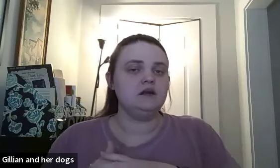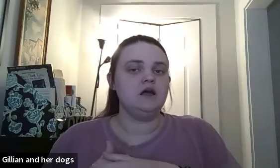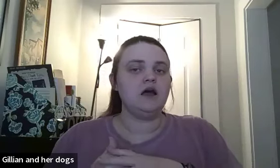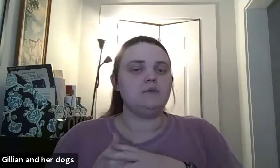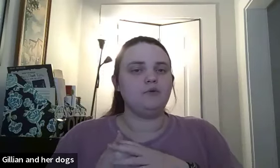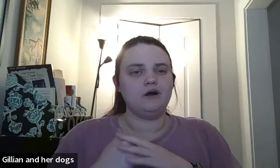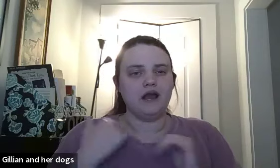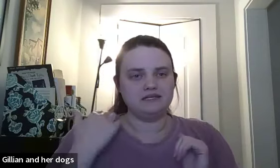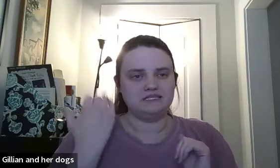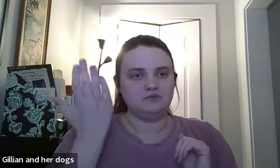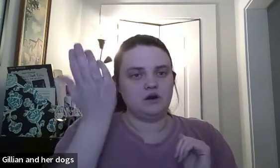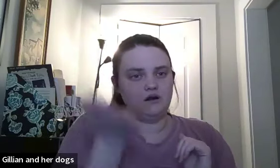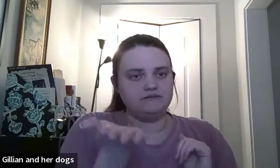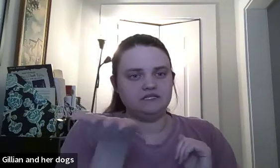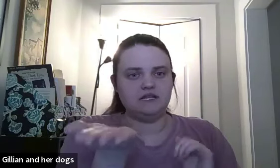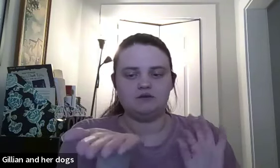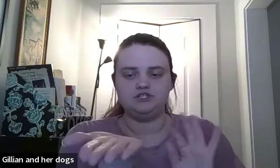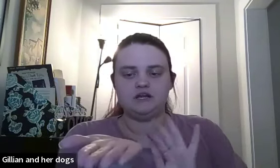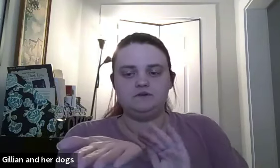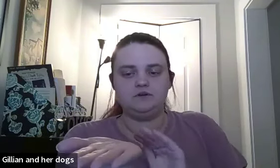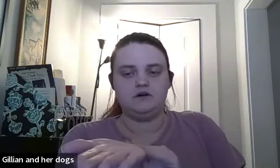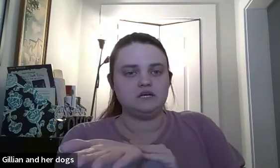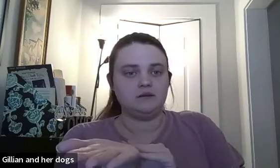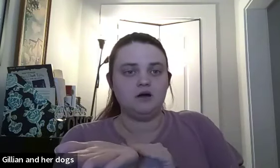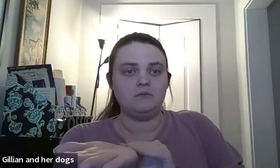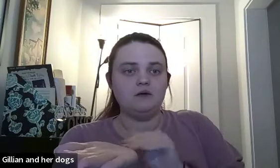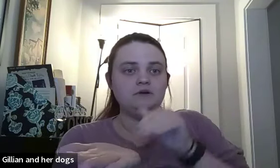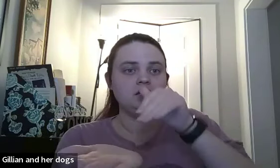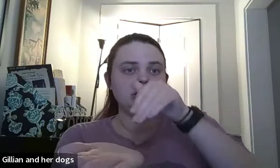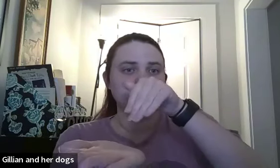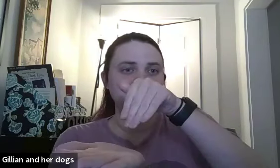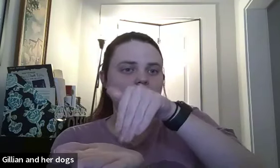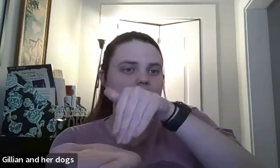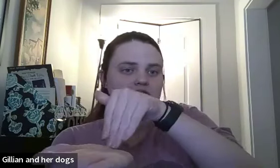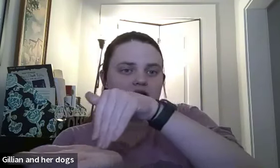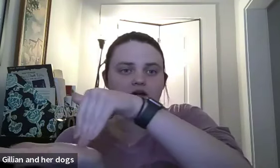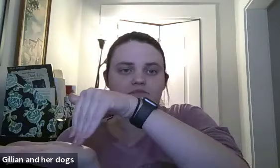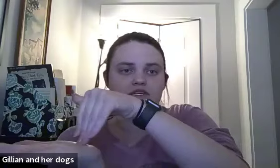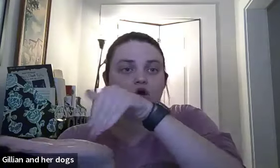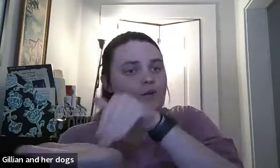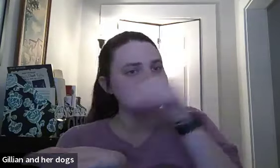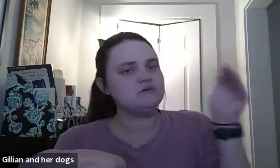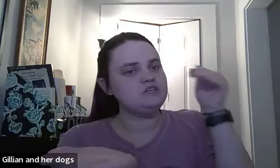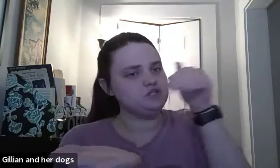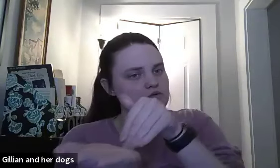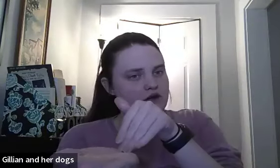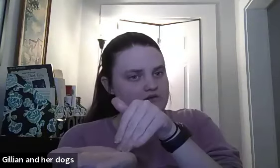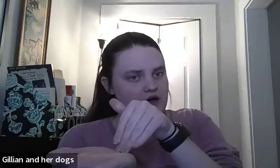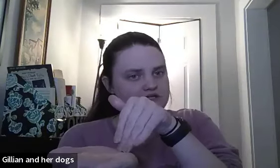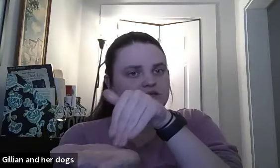it. The one I see more often now is you're gonna have your non-dominant palm up. Dominant kind of comes in almost like when we do like our 1,000